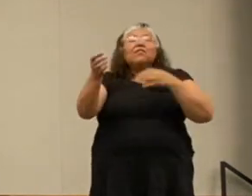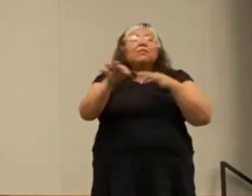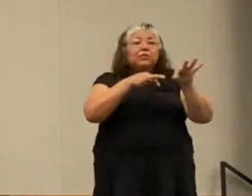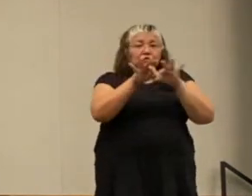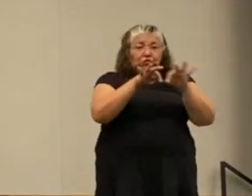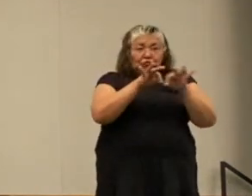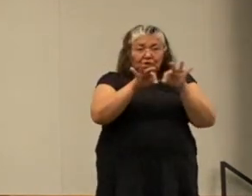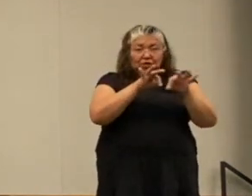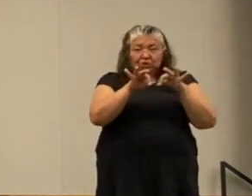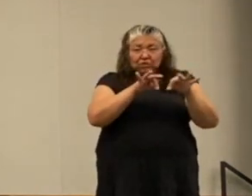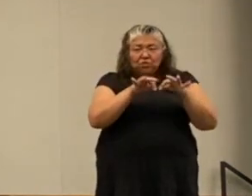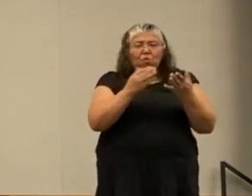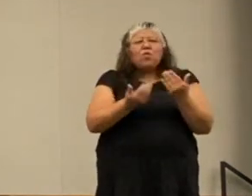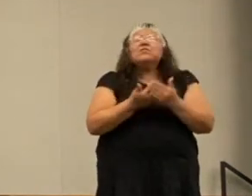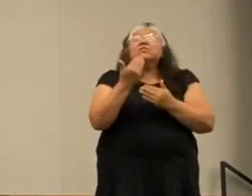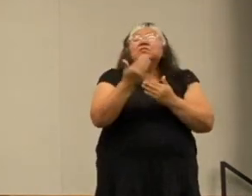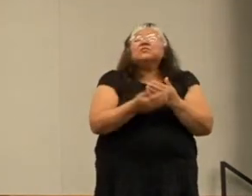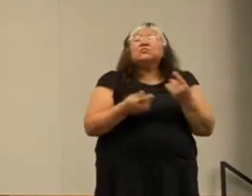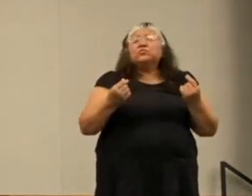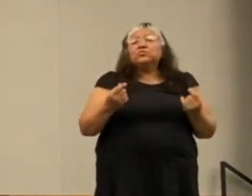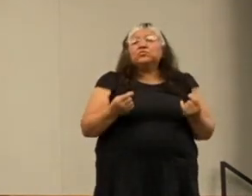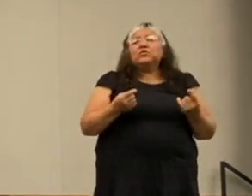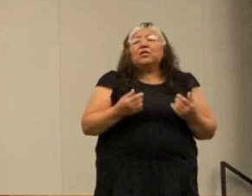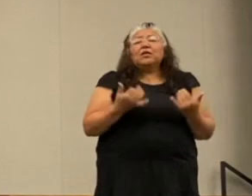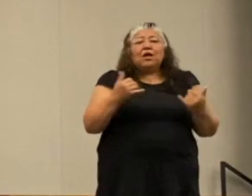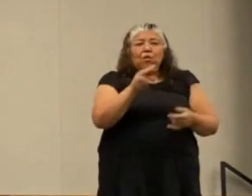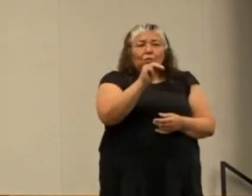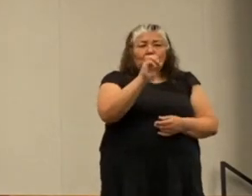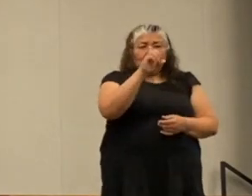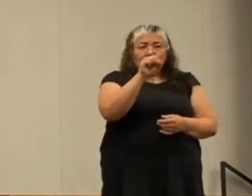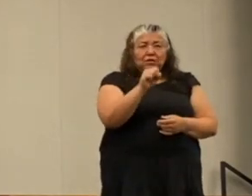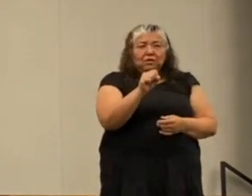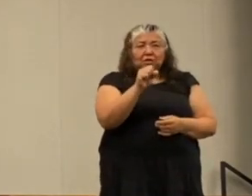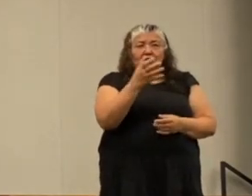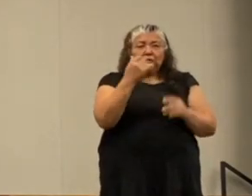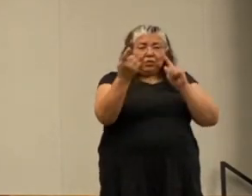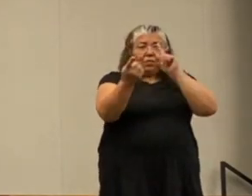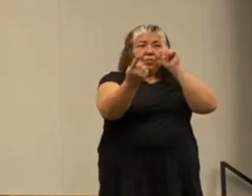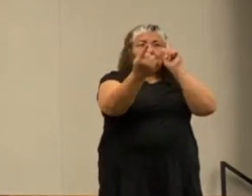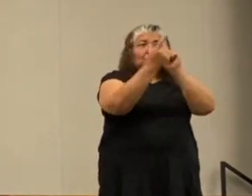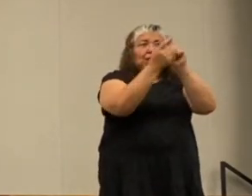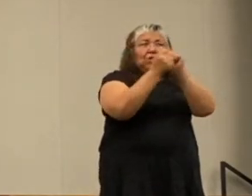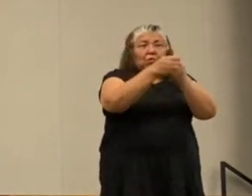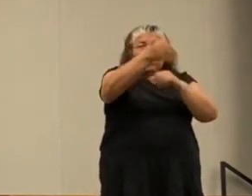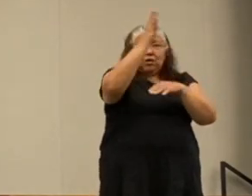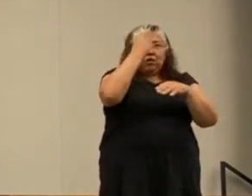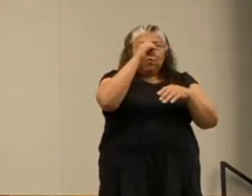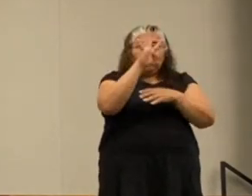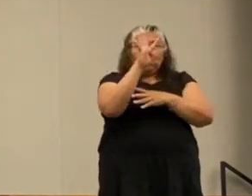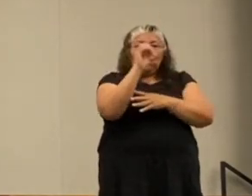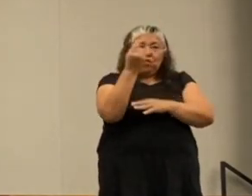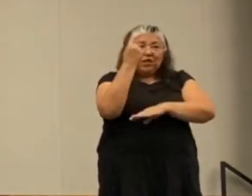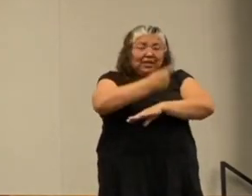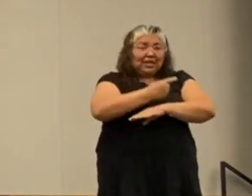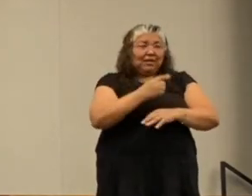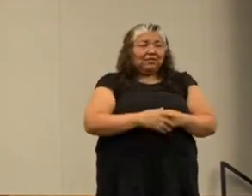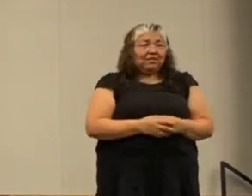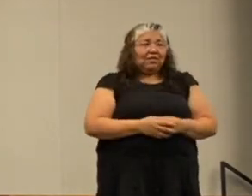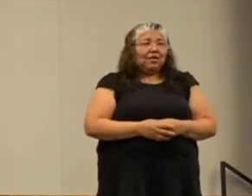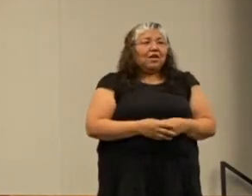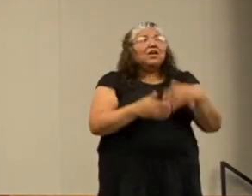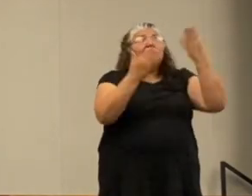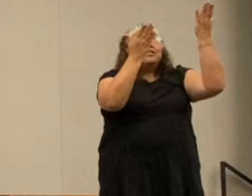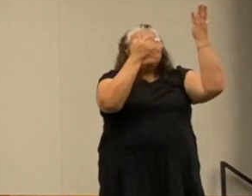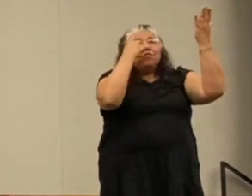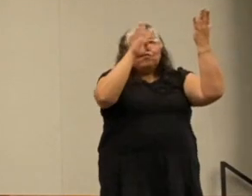instruction. What are we going to do? What's our next step? You got to understand that Moses was meeting with God on top of the mountain for 40 days. He's up there for